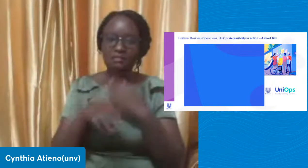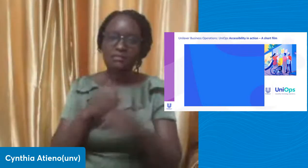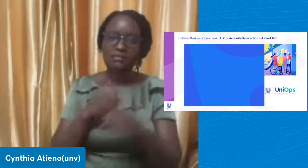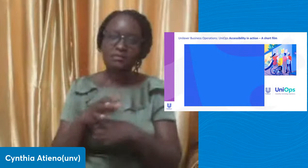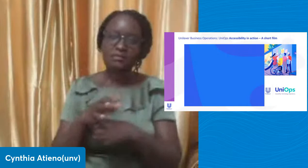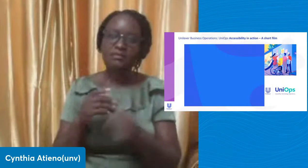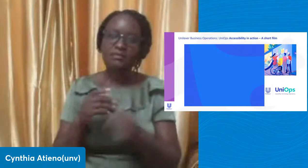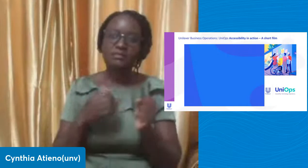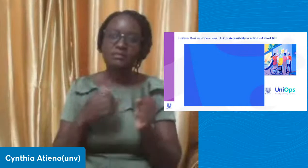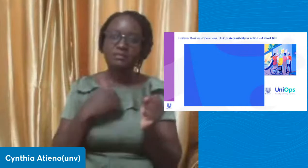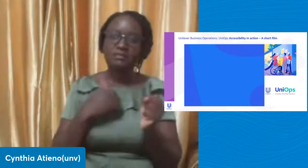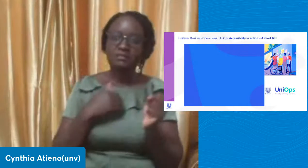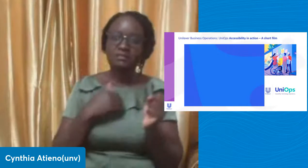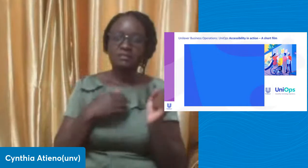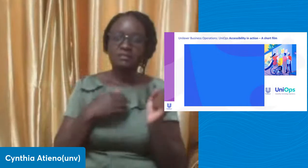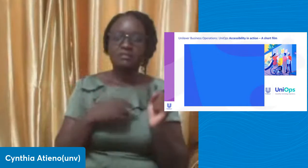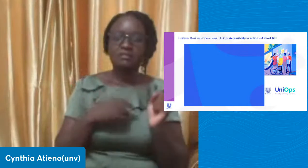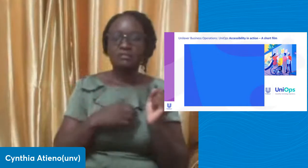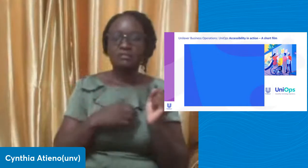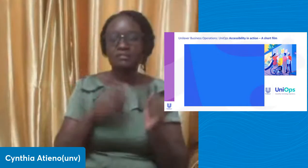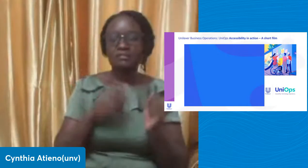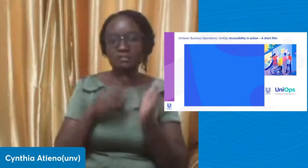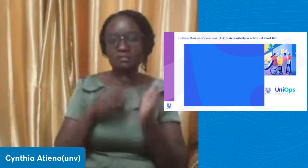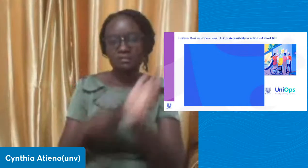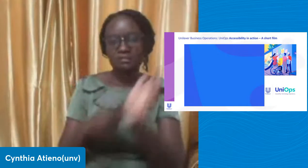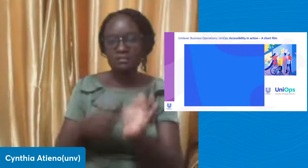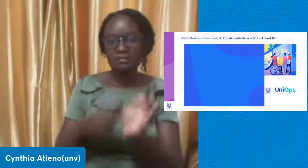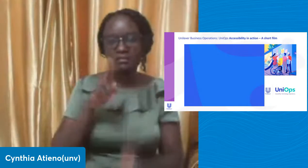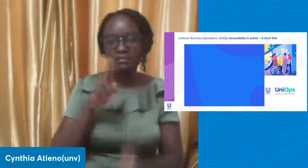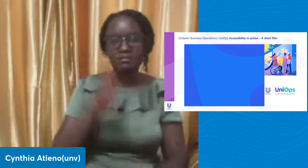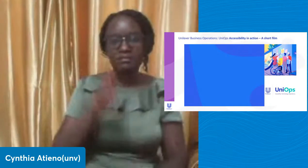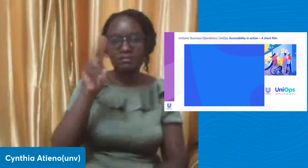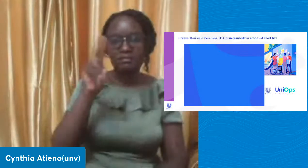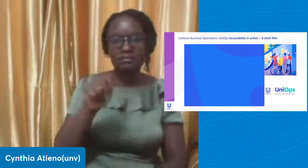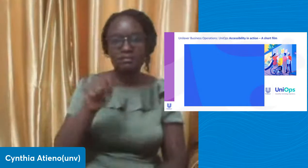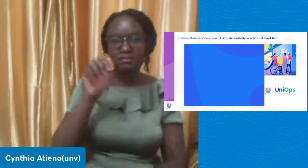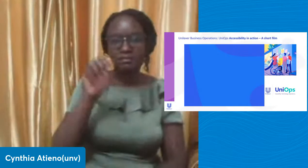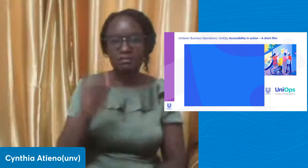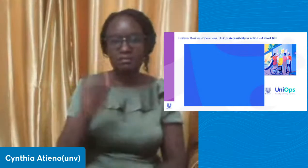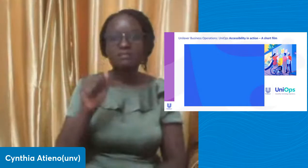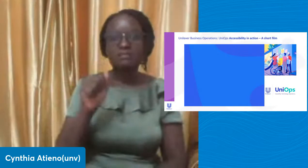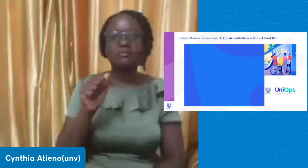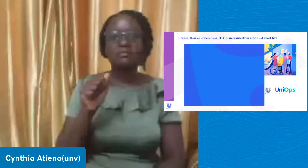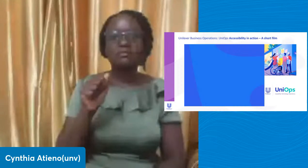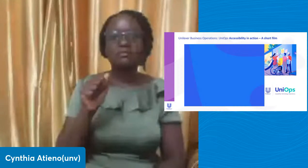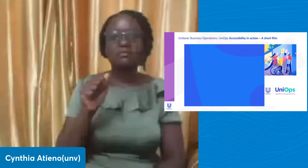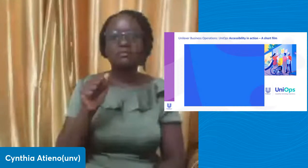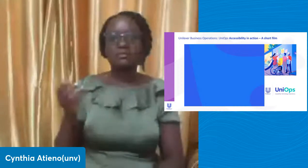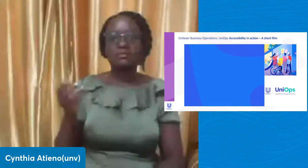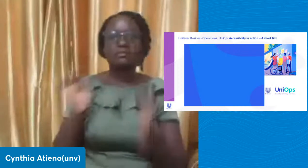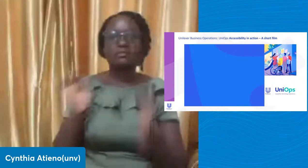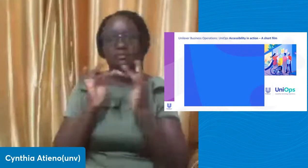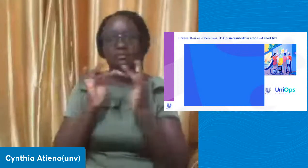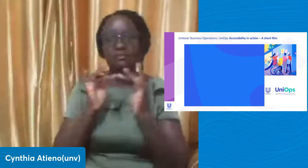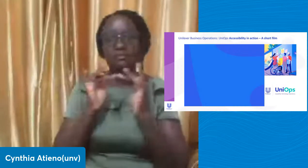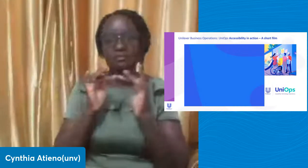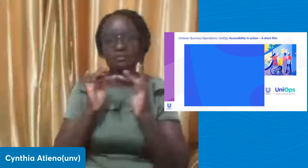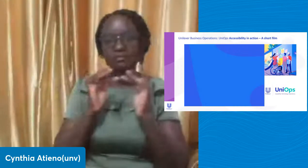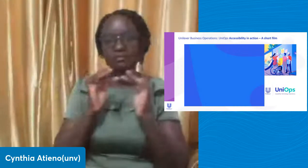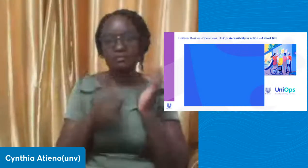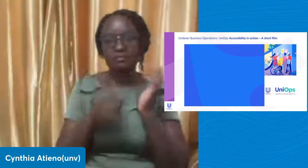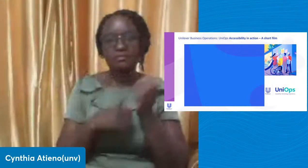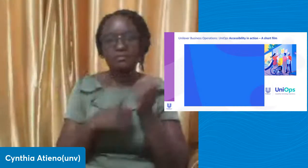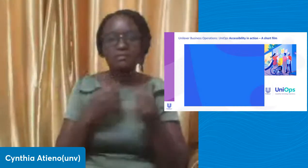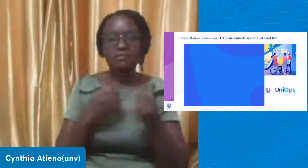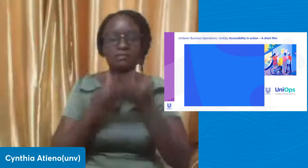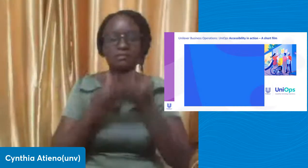as an FYI is our artificial intelligence tool, which helps employees with their questions, in case